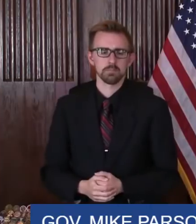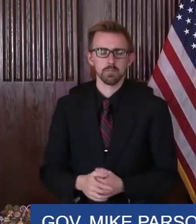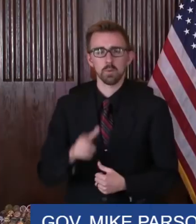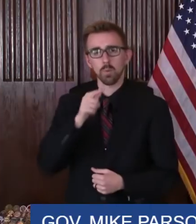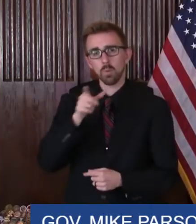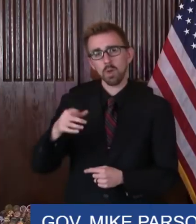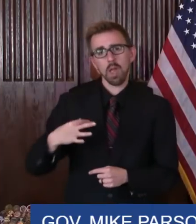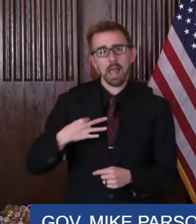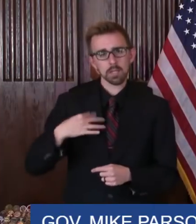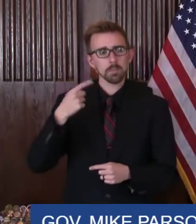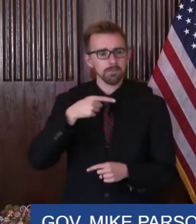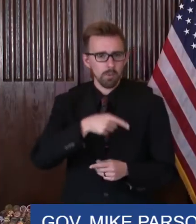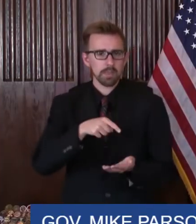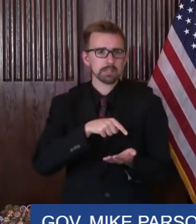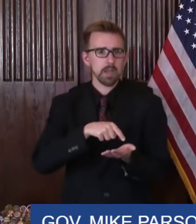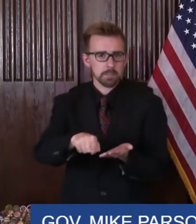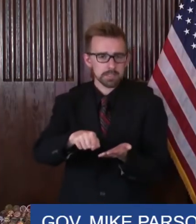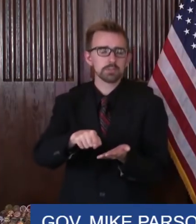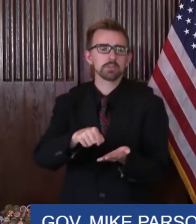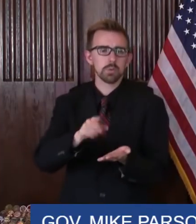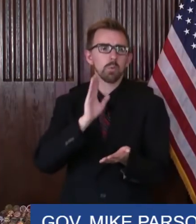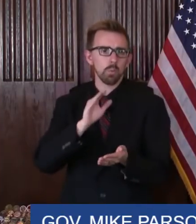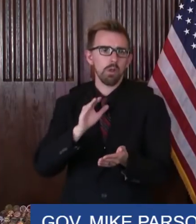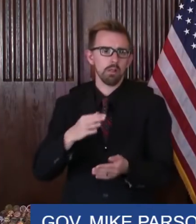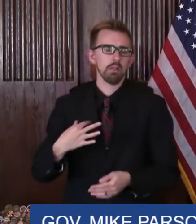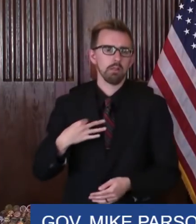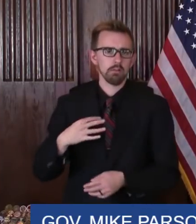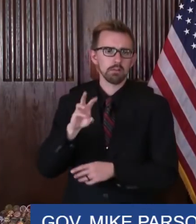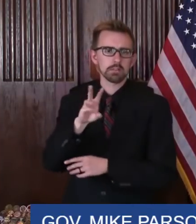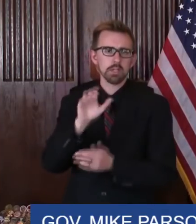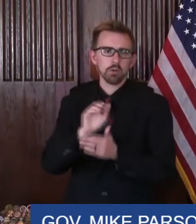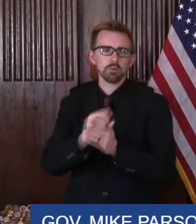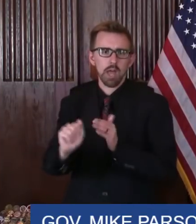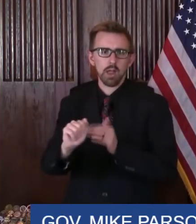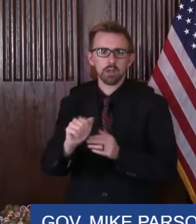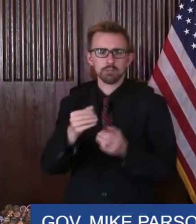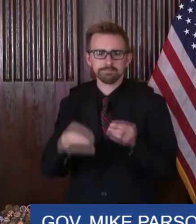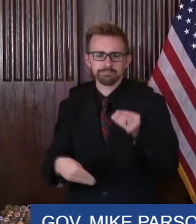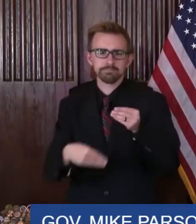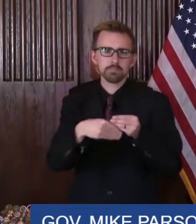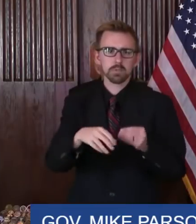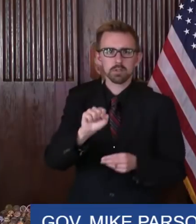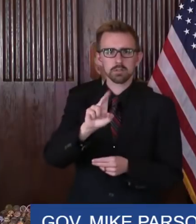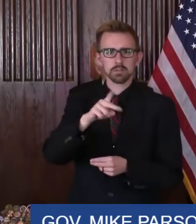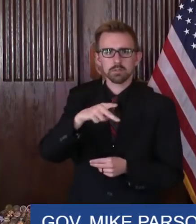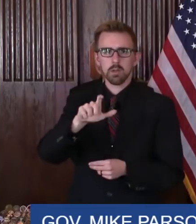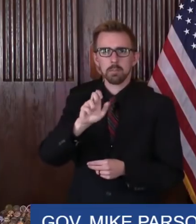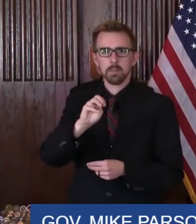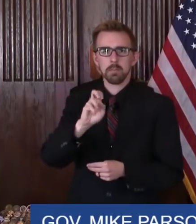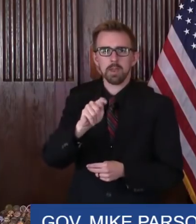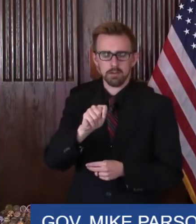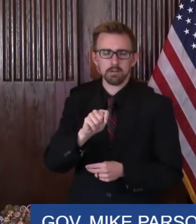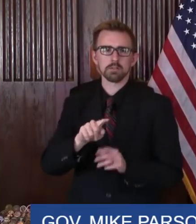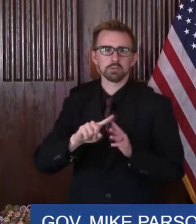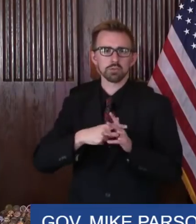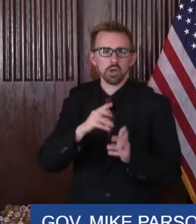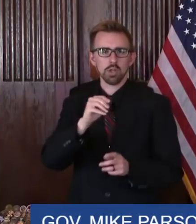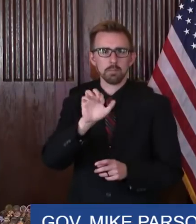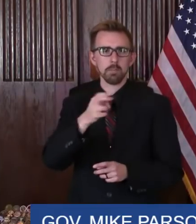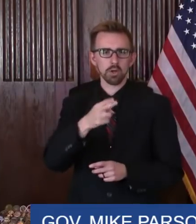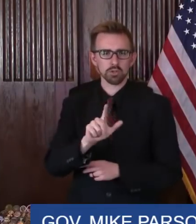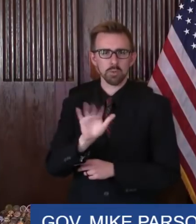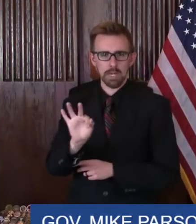for unemployment compensation will be eligible for the $600 supplement with the week beginning of March